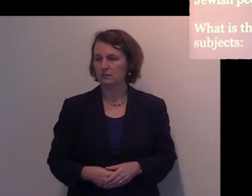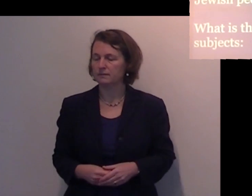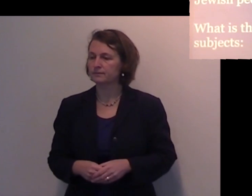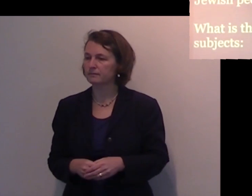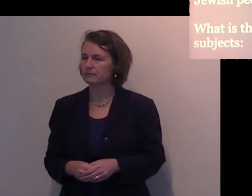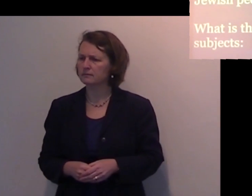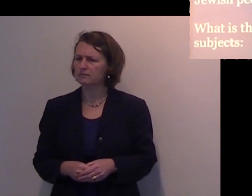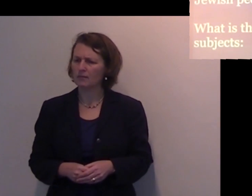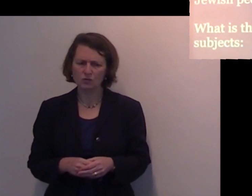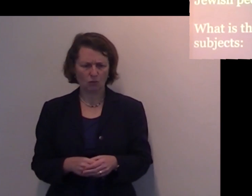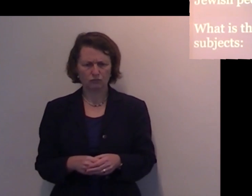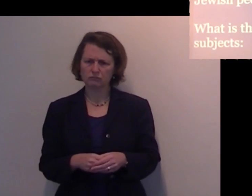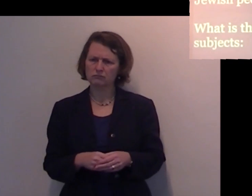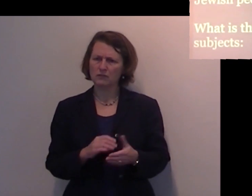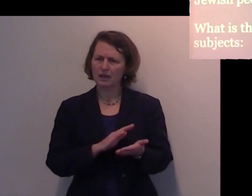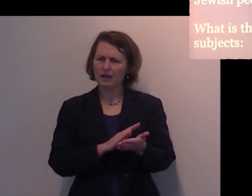What is the subject in chapter 12?